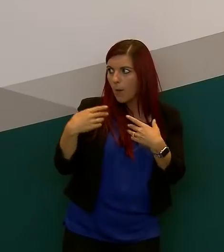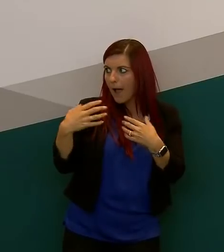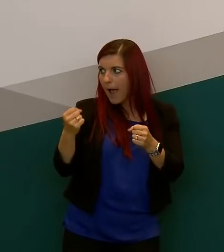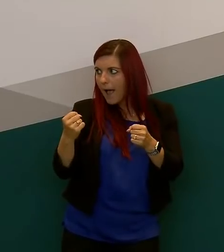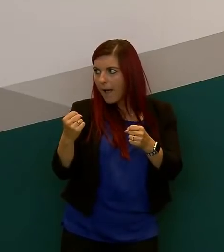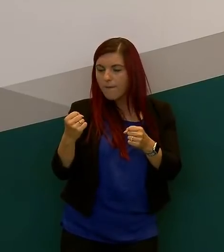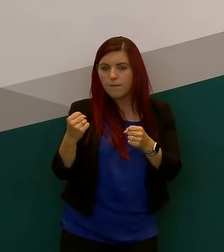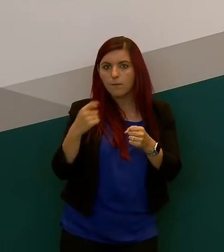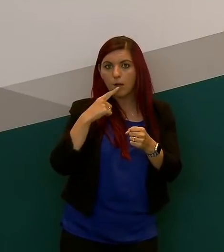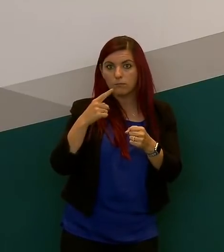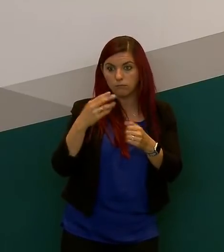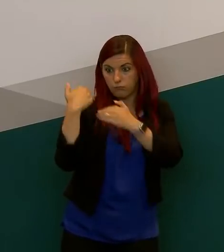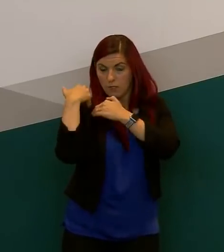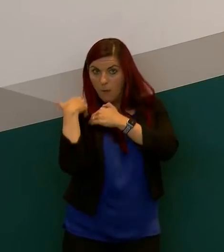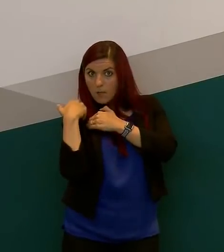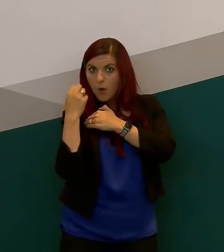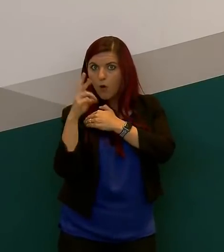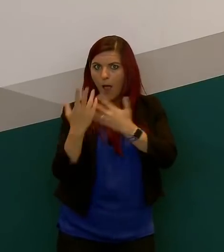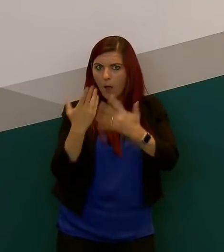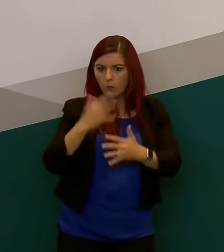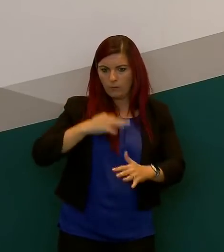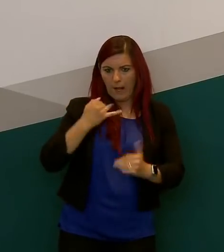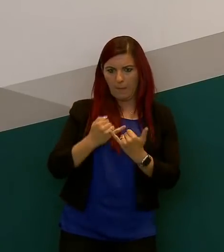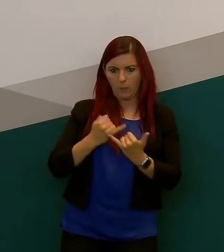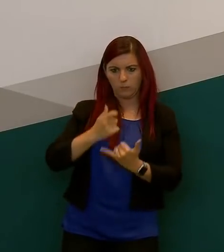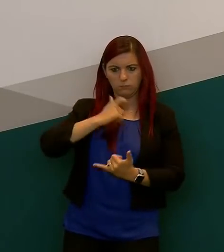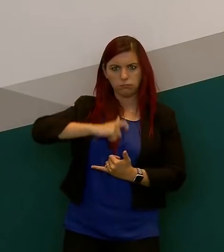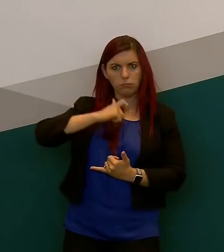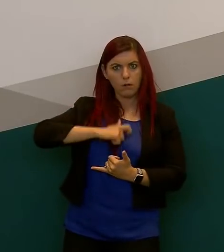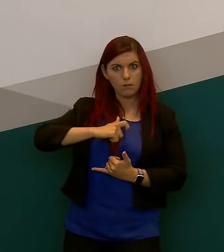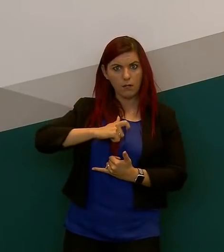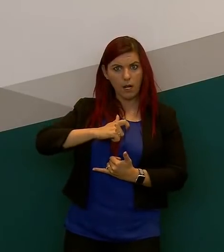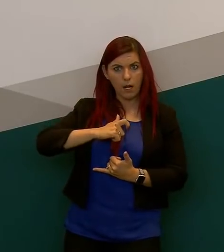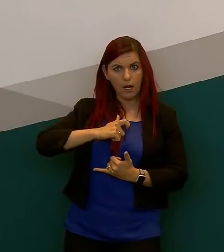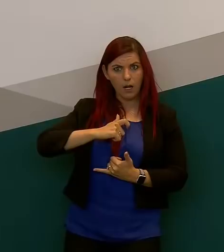Ryanair has been saying, and how do you feel about a personalised attack on you by an airline?